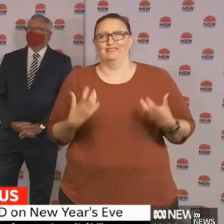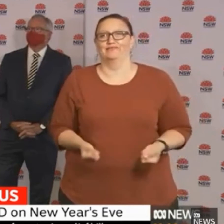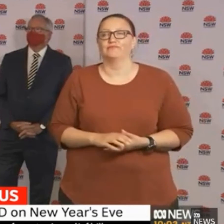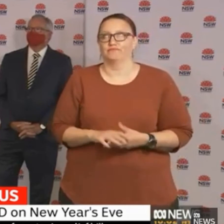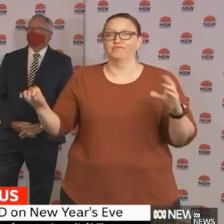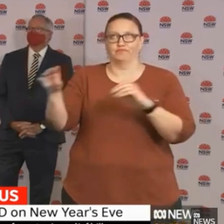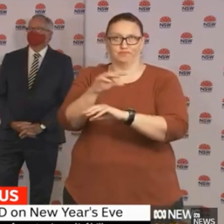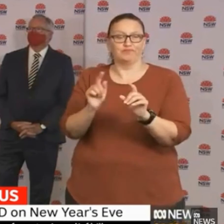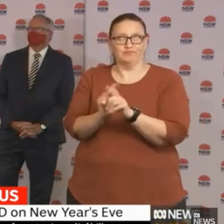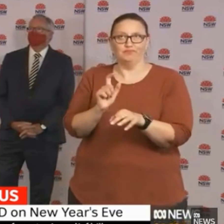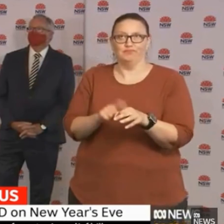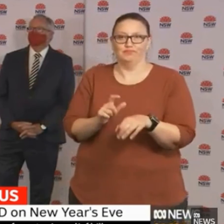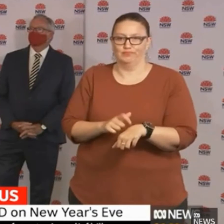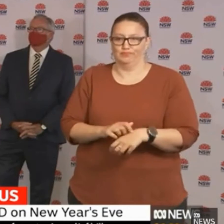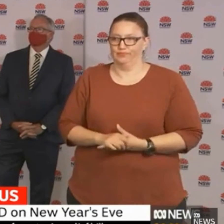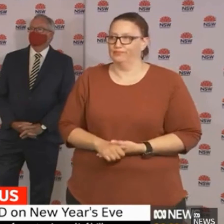about